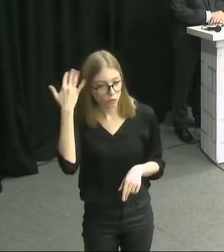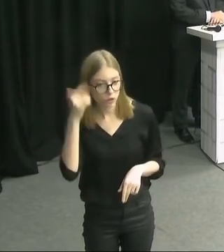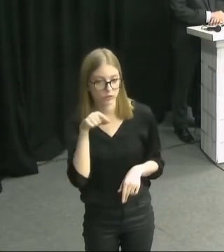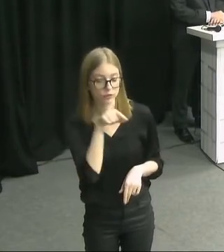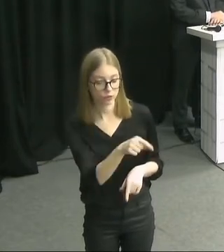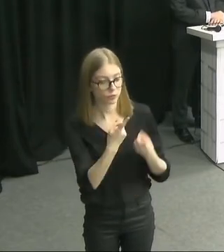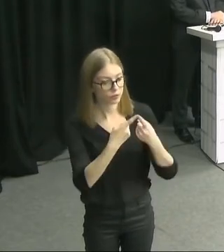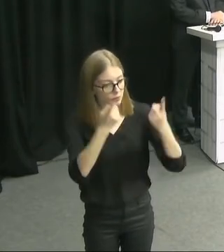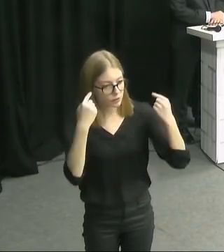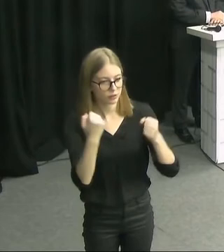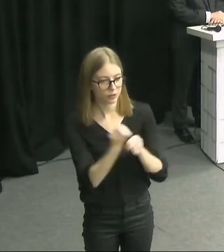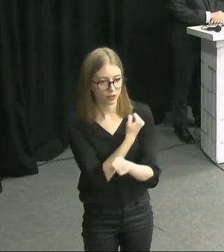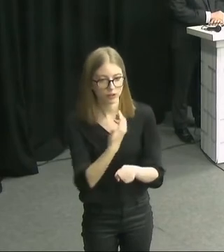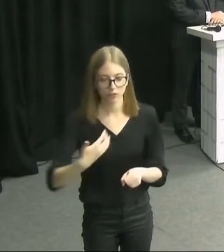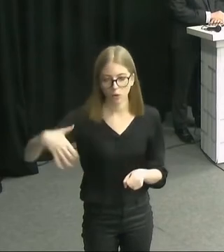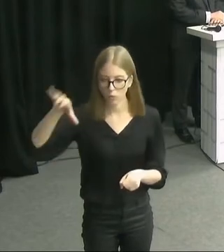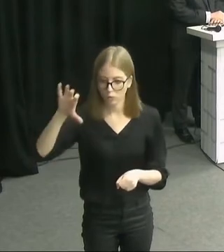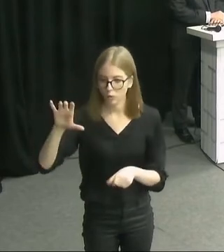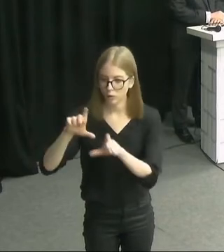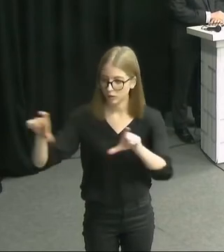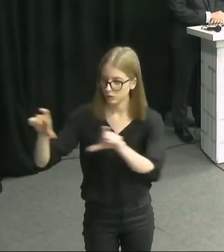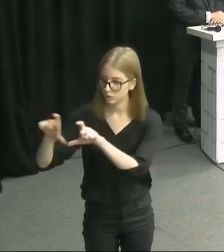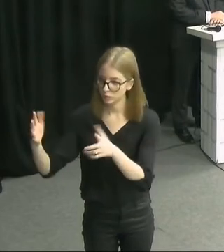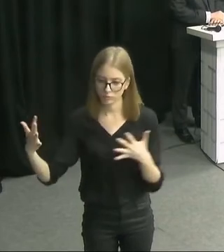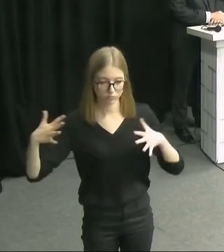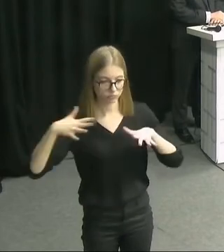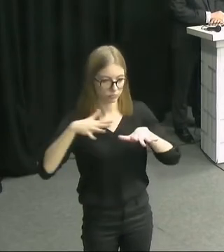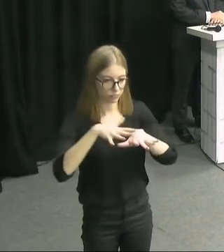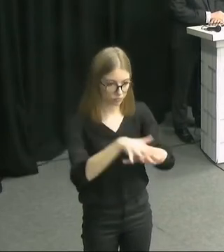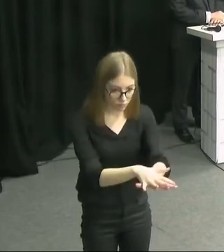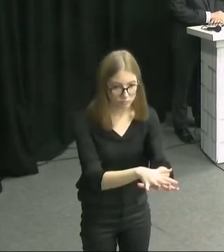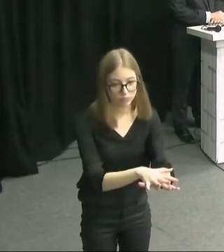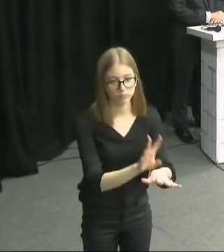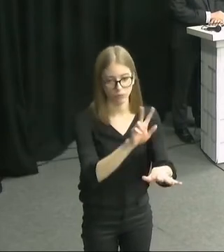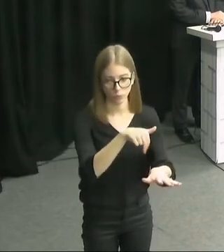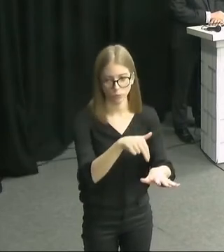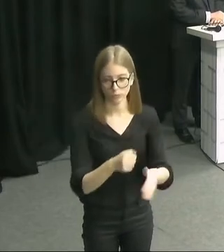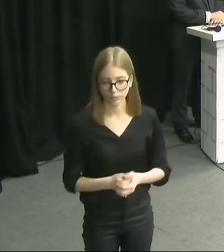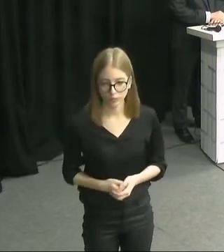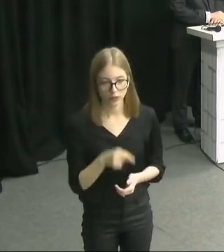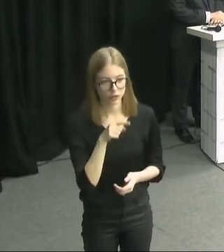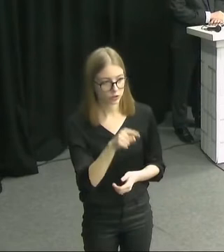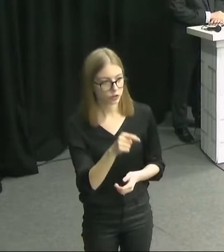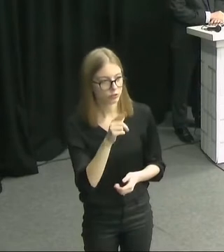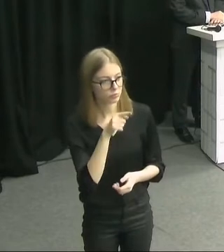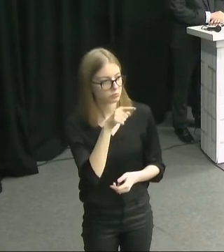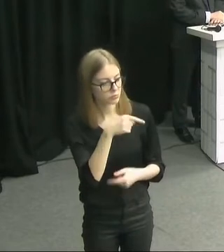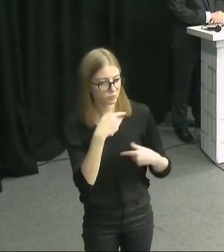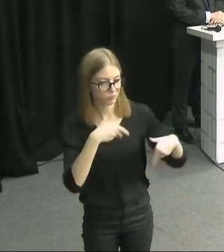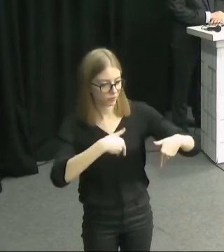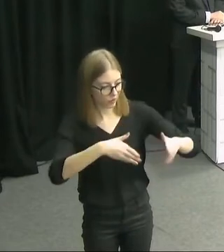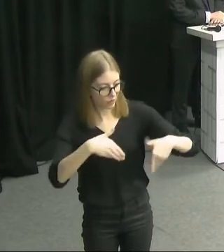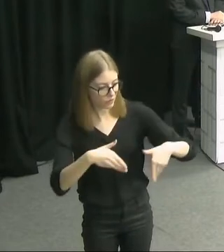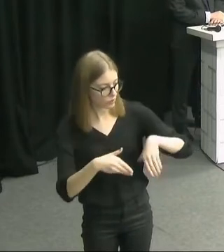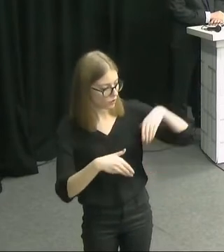become a consolidating force. We have one institute just